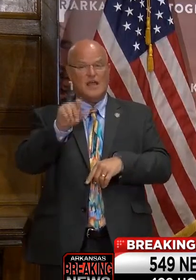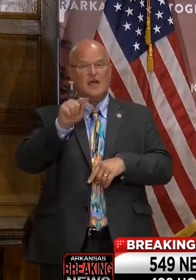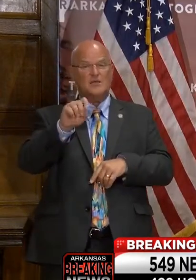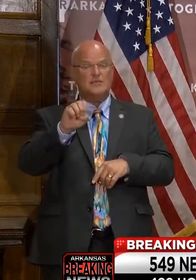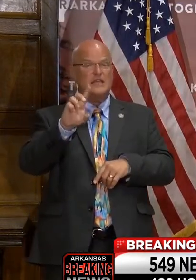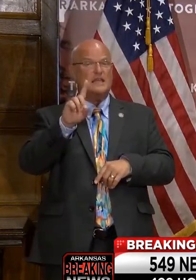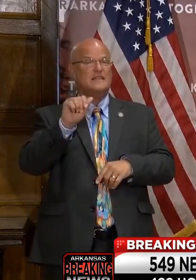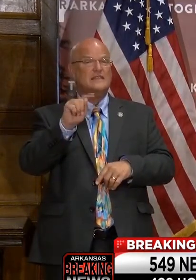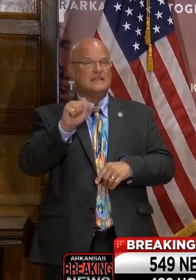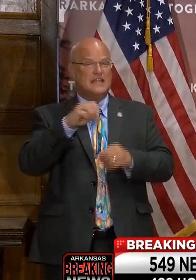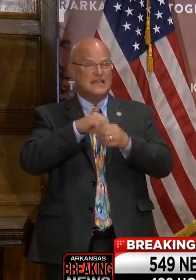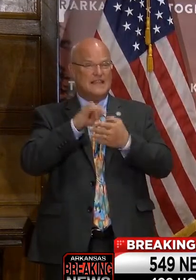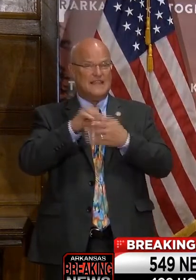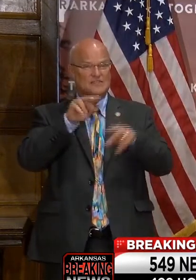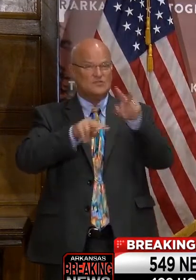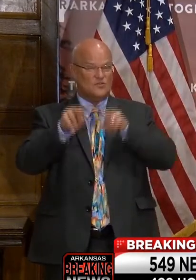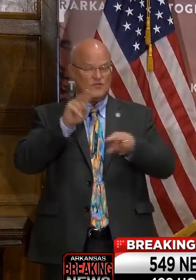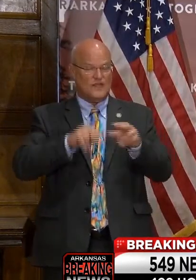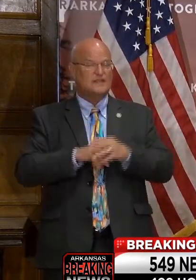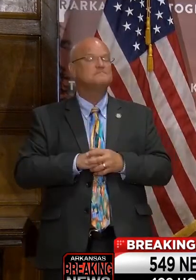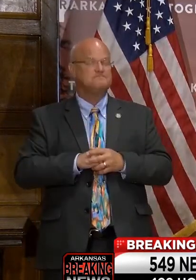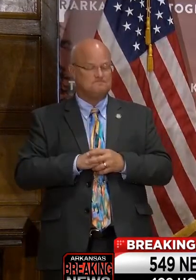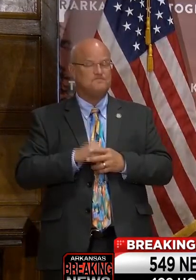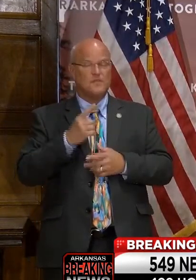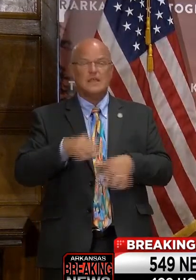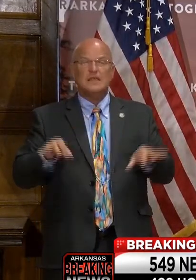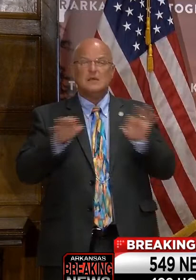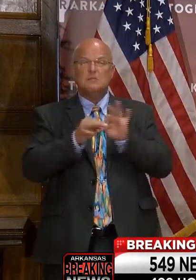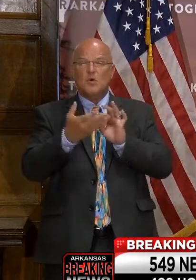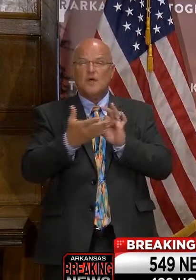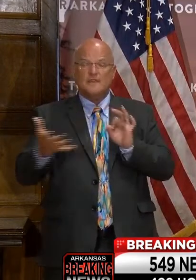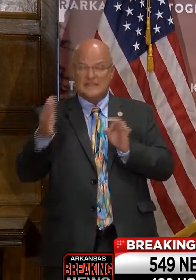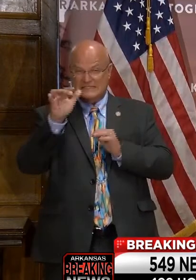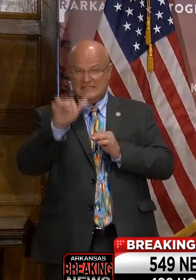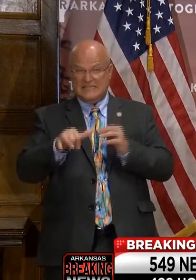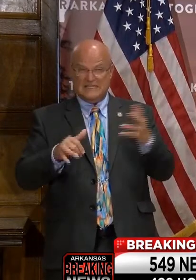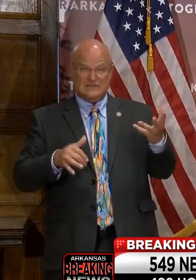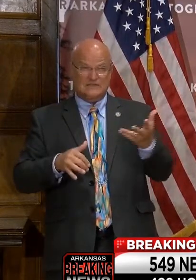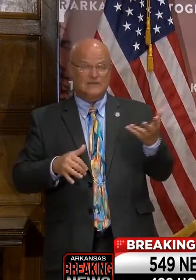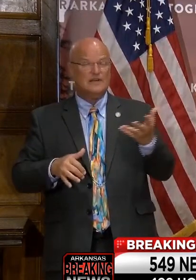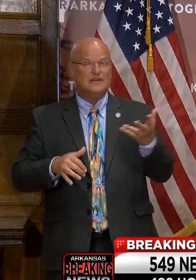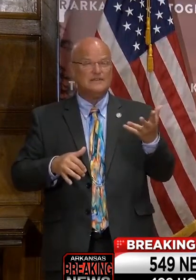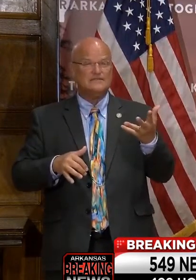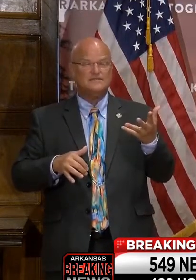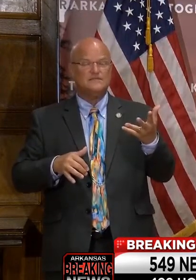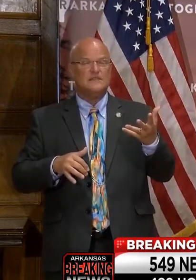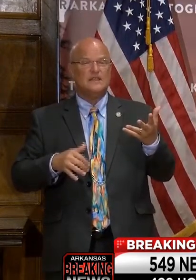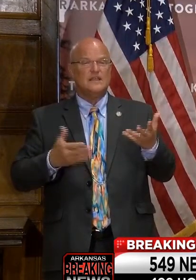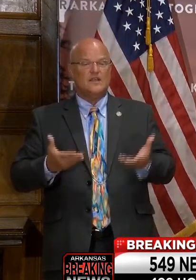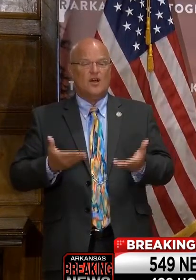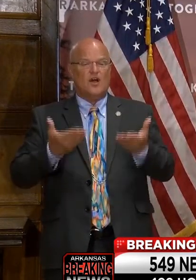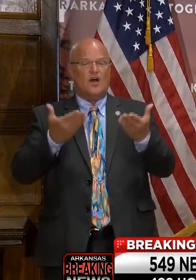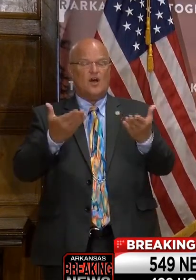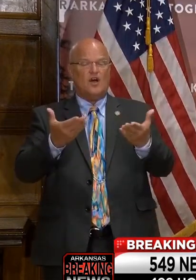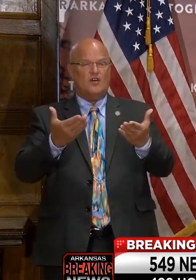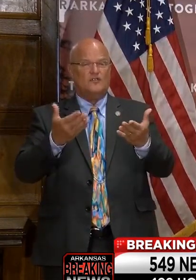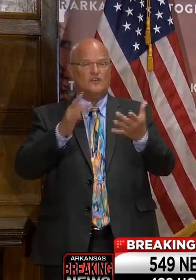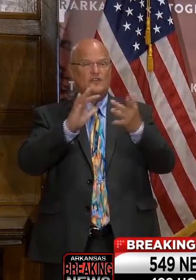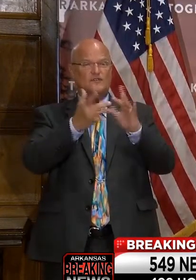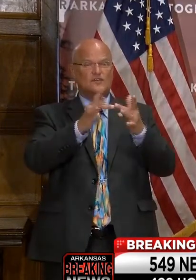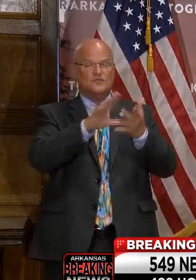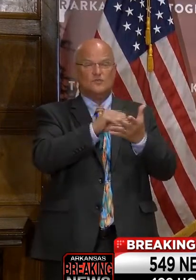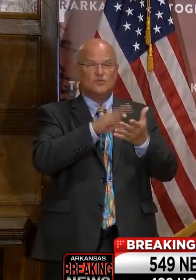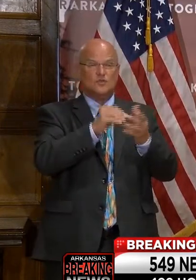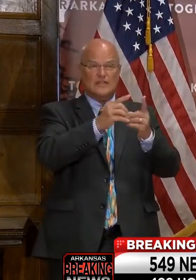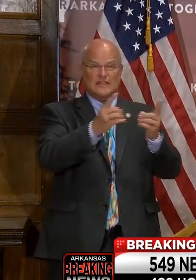their data in that survey. One of the important components of that was simply in their offering of virtual learning to the families in